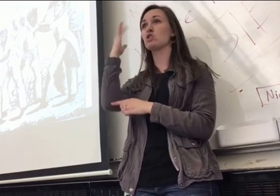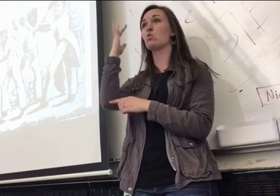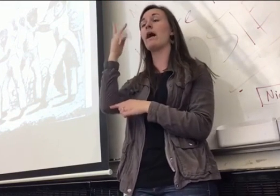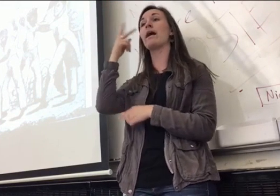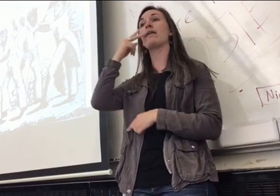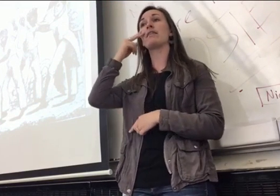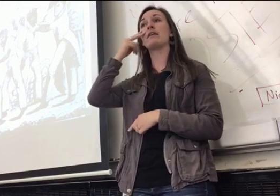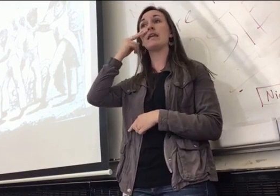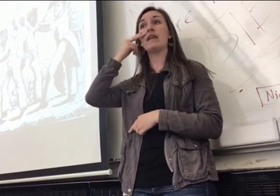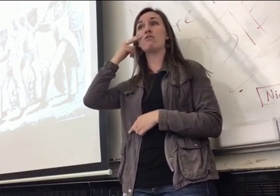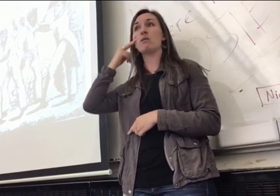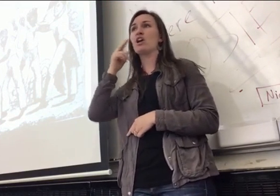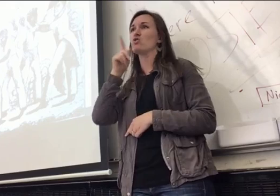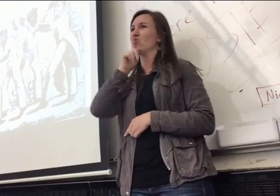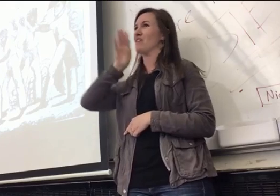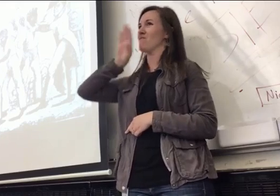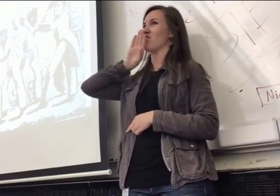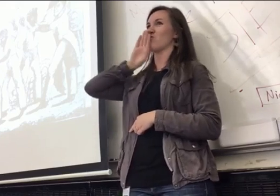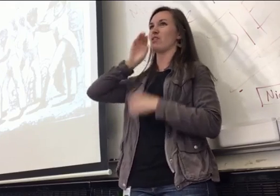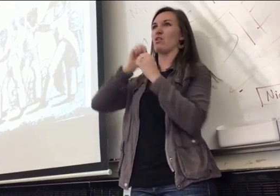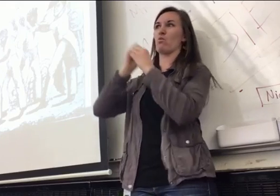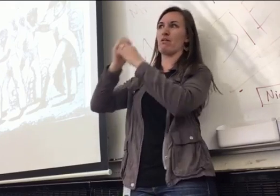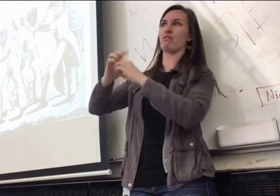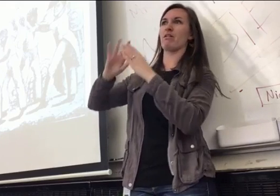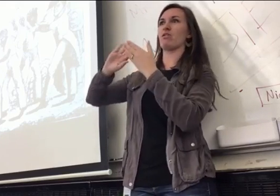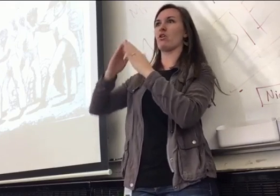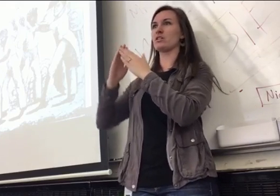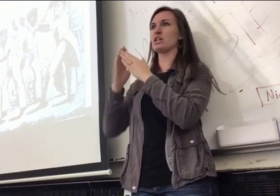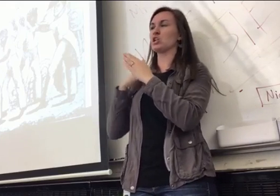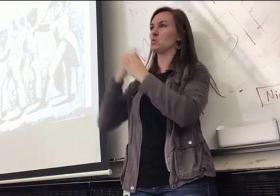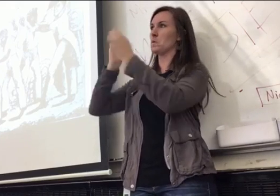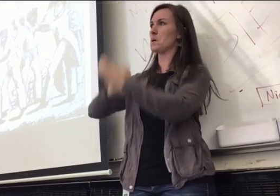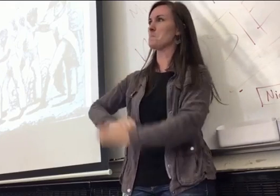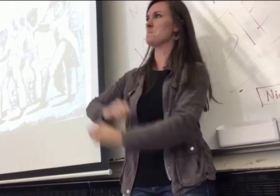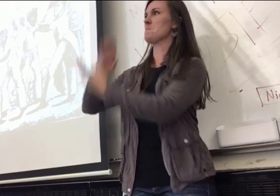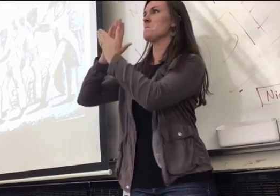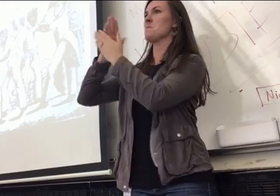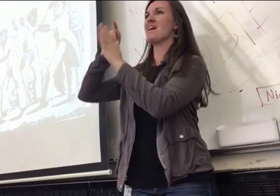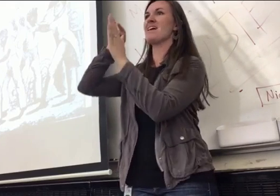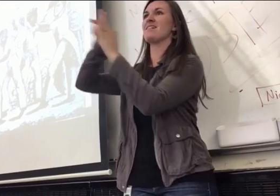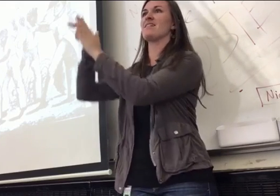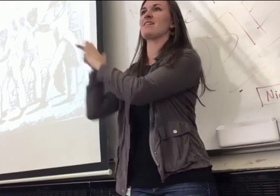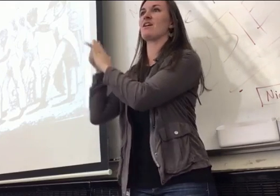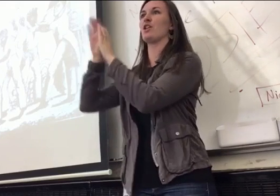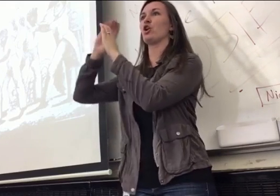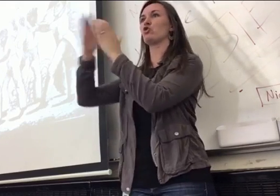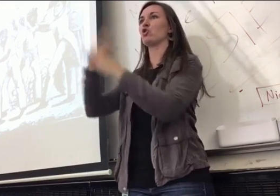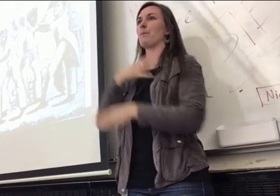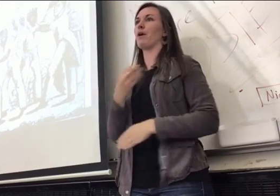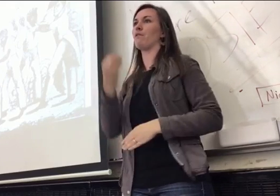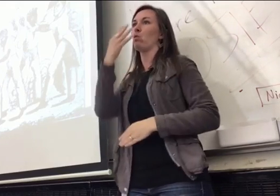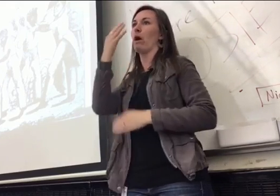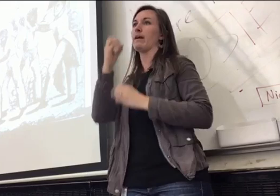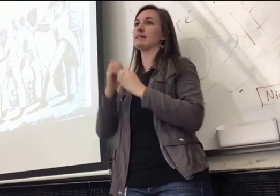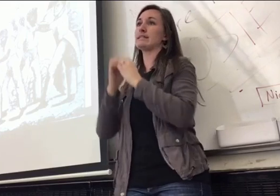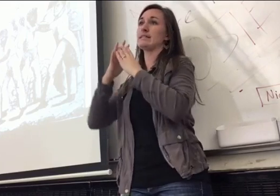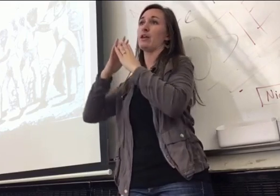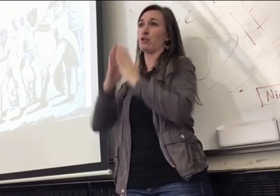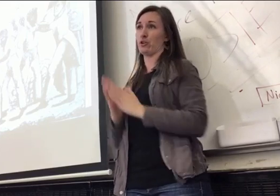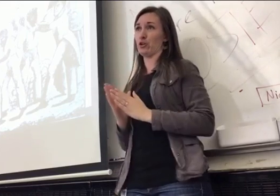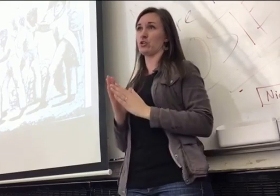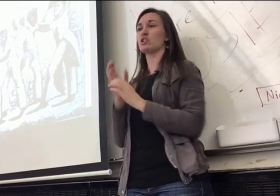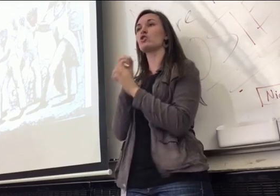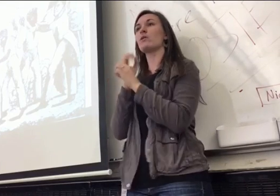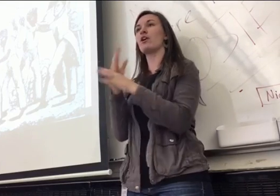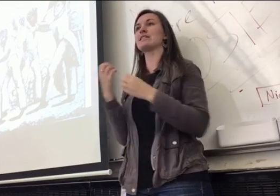frustrated with this colonization. They ended up coming up to a group. They ended up killing that large group of white settlers. It begins to have